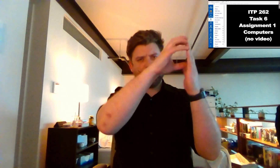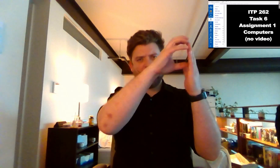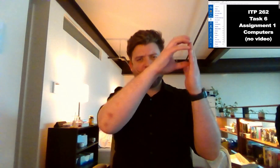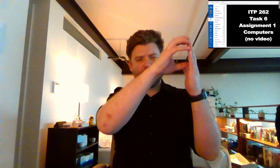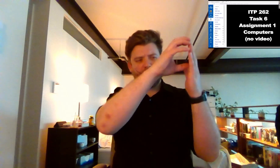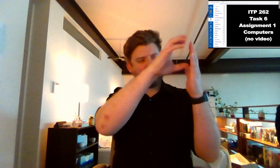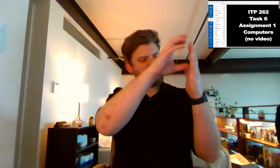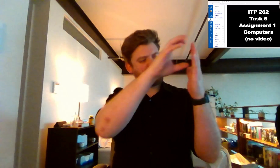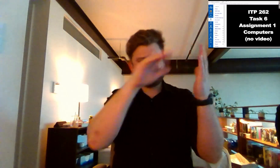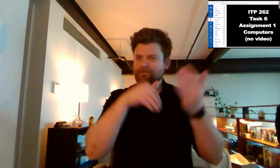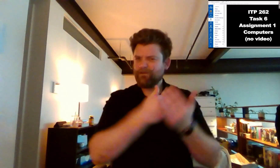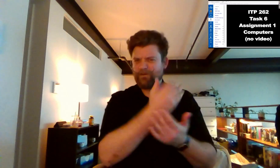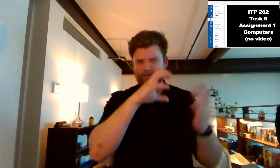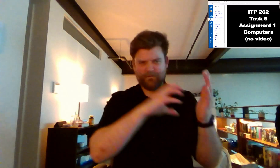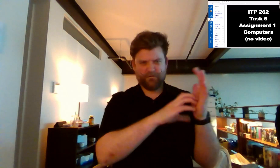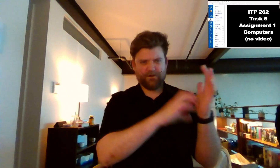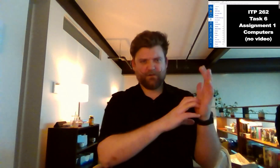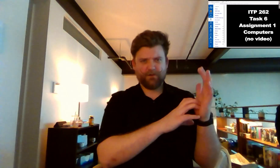paragraphs.